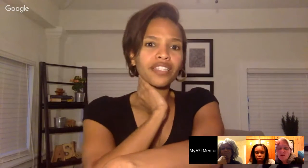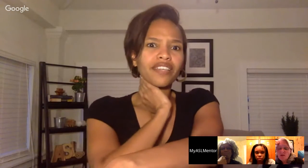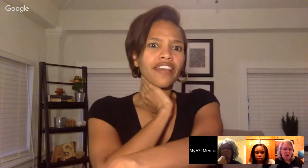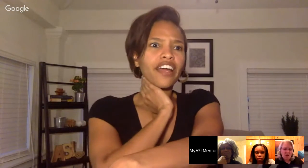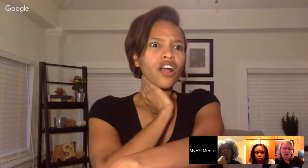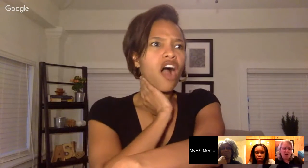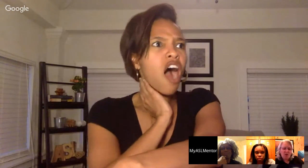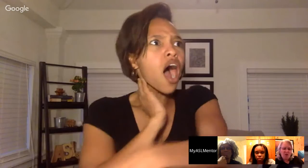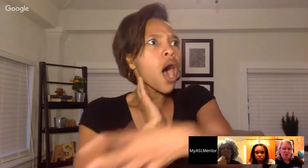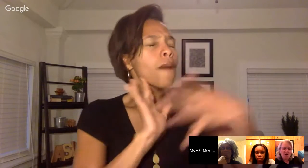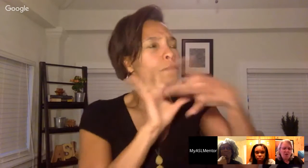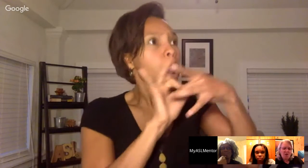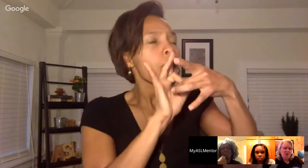this in there?